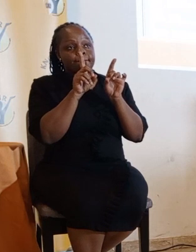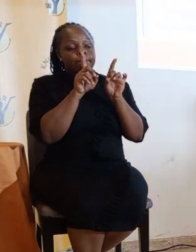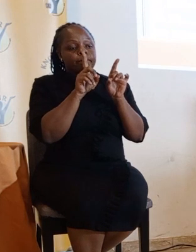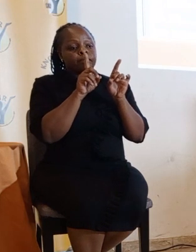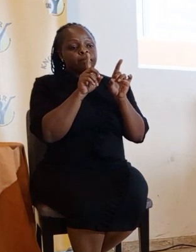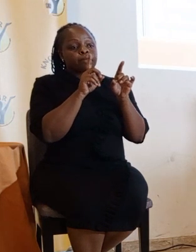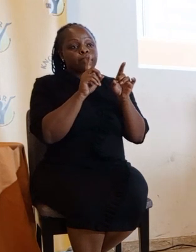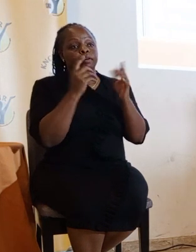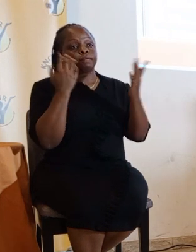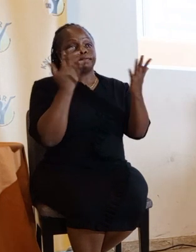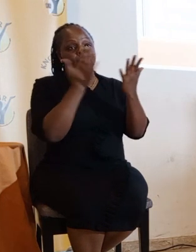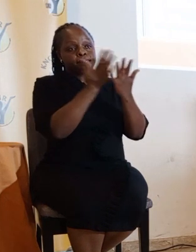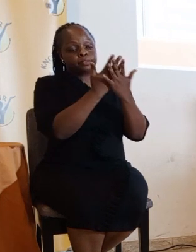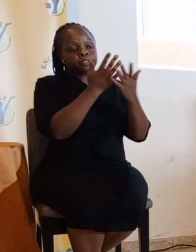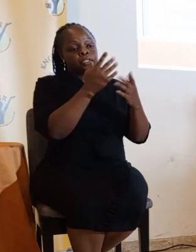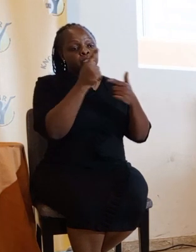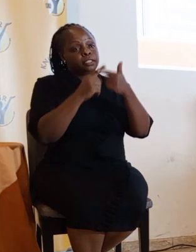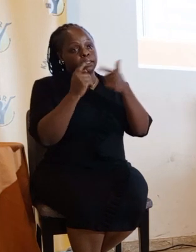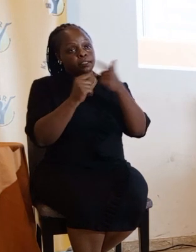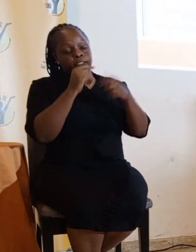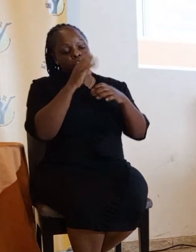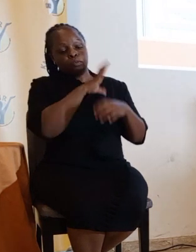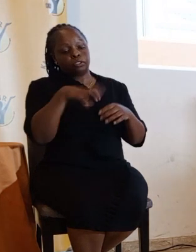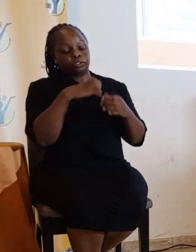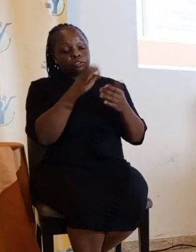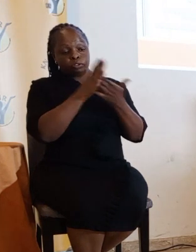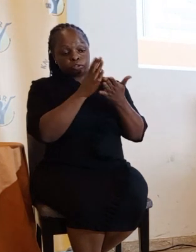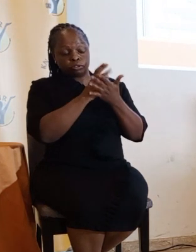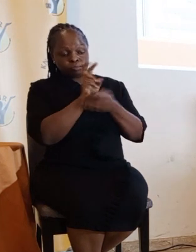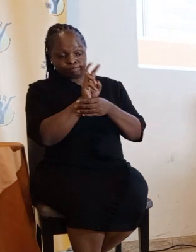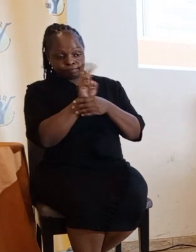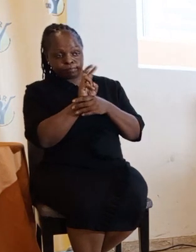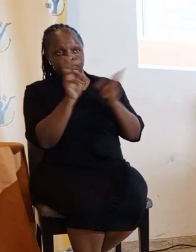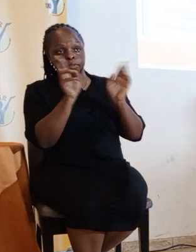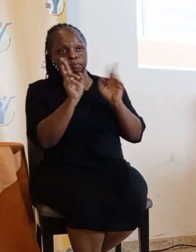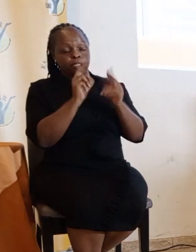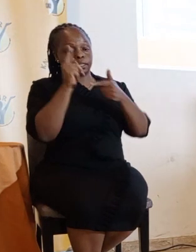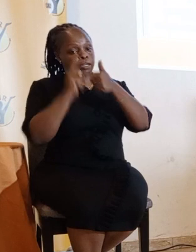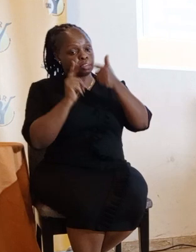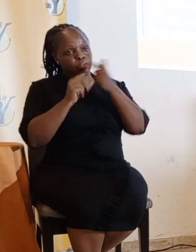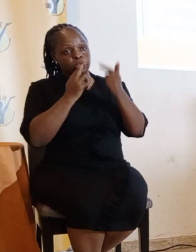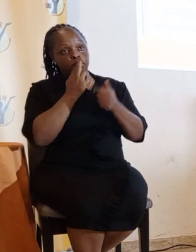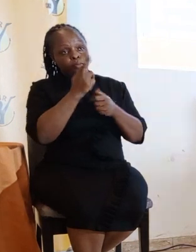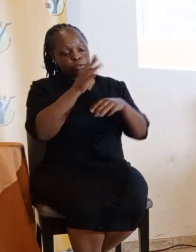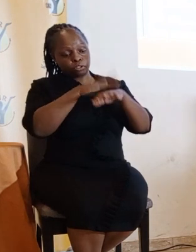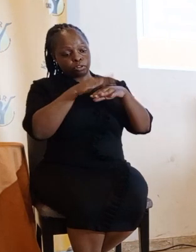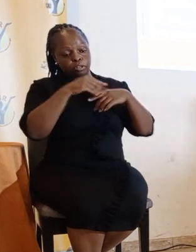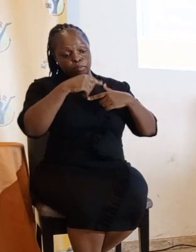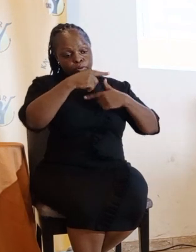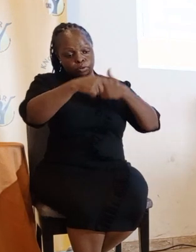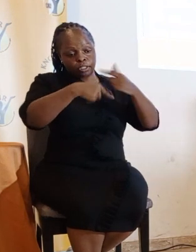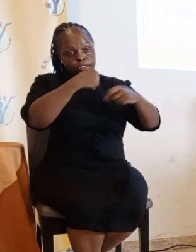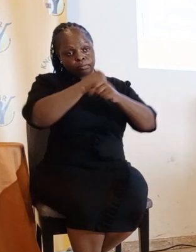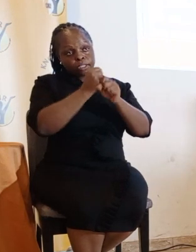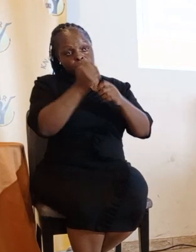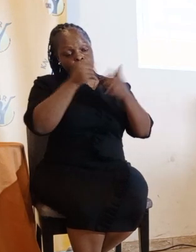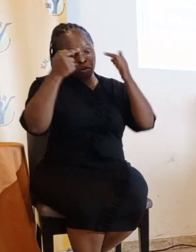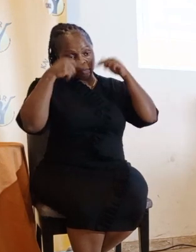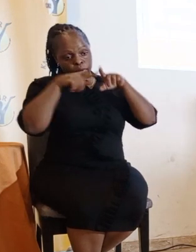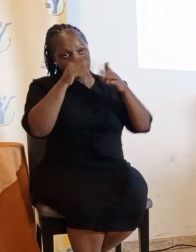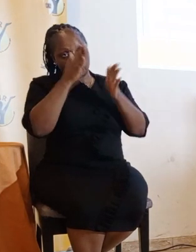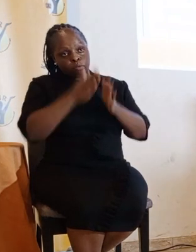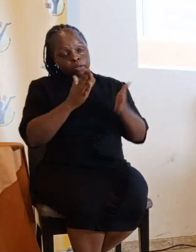Over the years, the Commission has similarly monitored and prepared annual reports on the progress made in compliance with